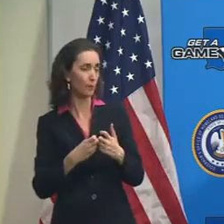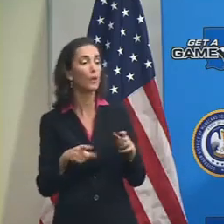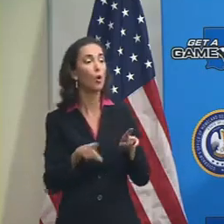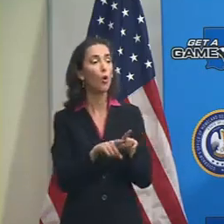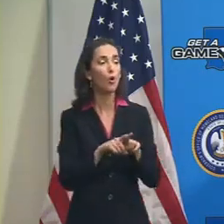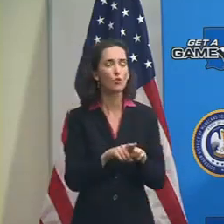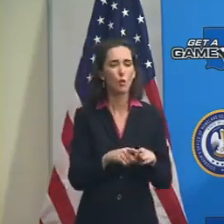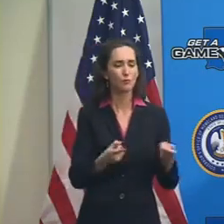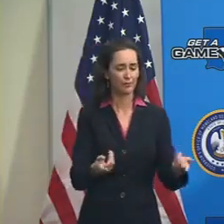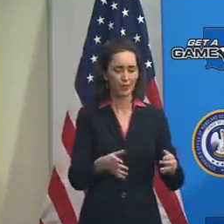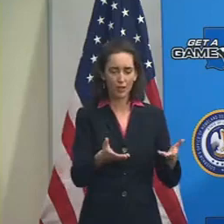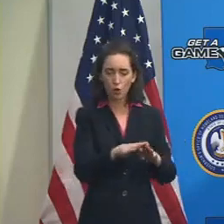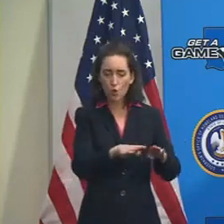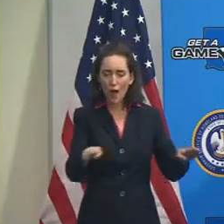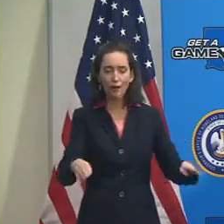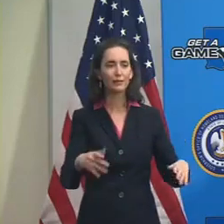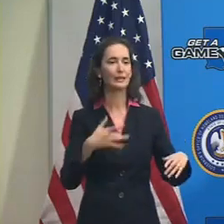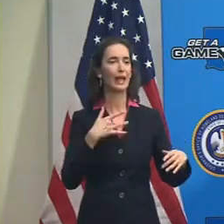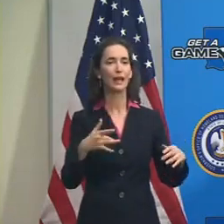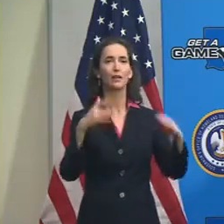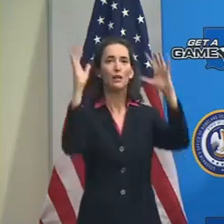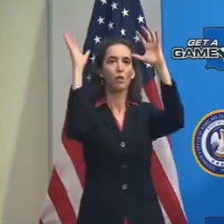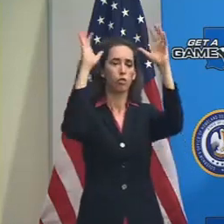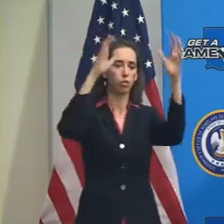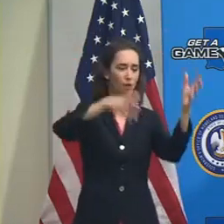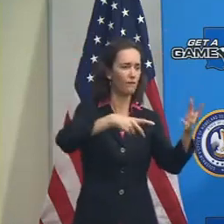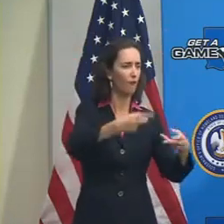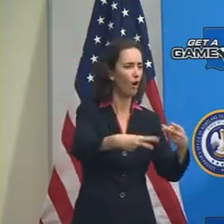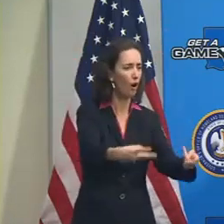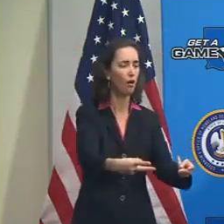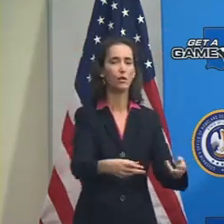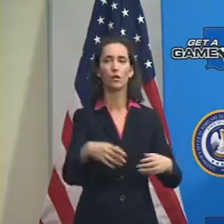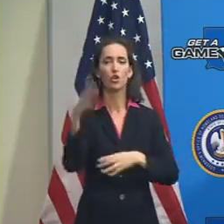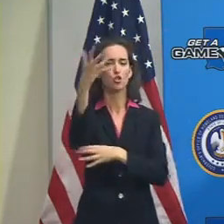type debris and demolition debris, whether it's vegetation.